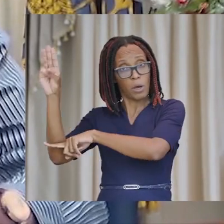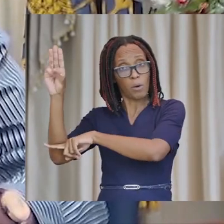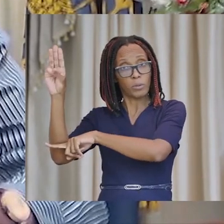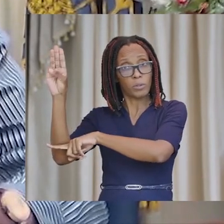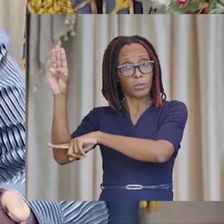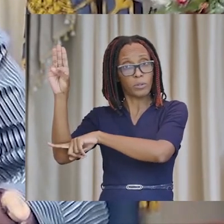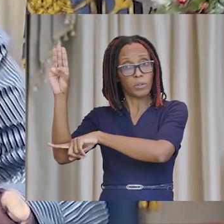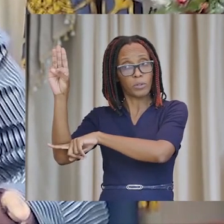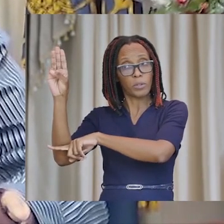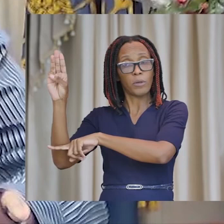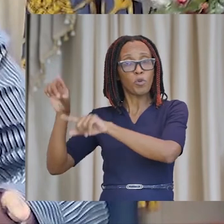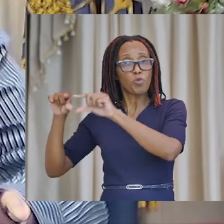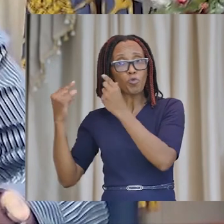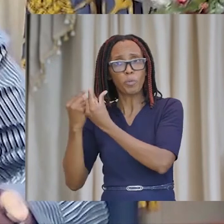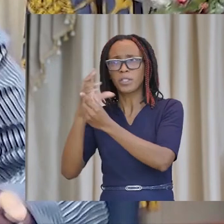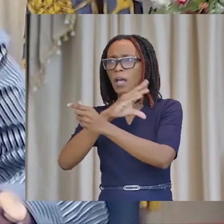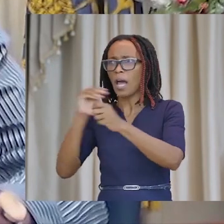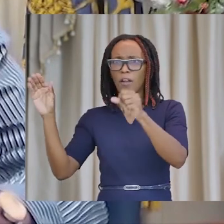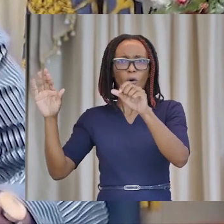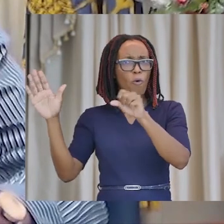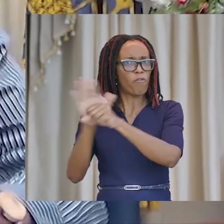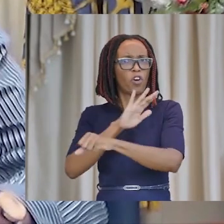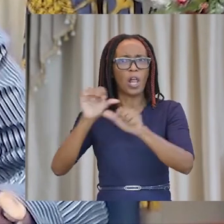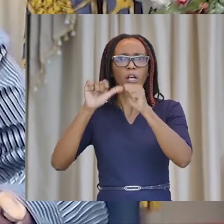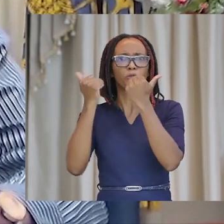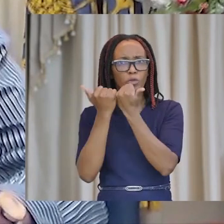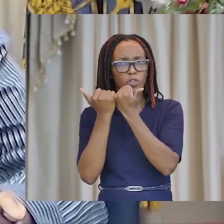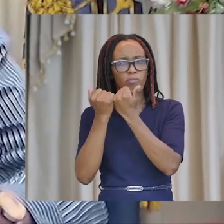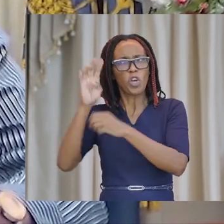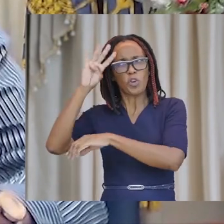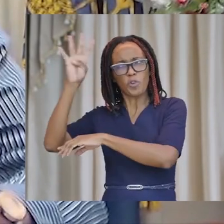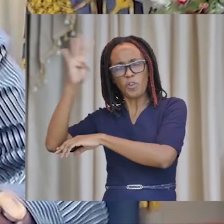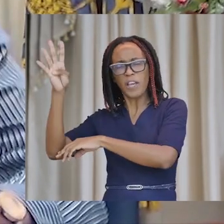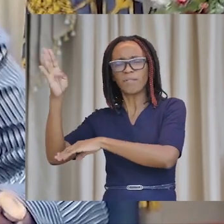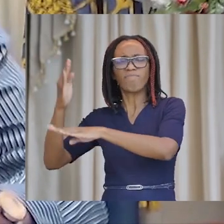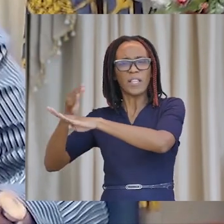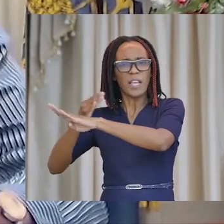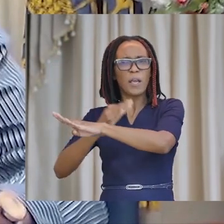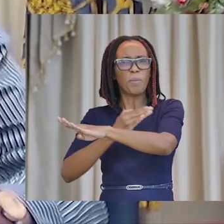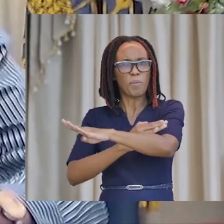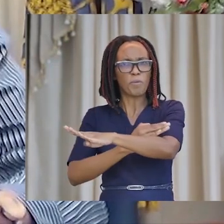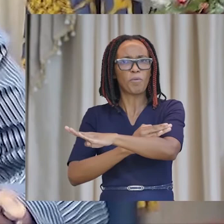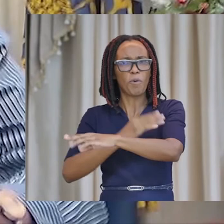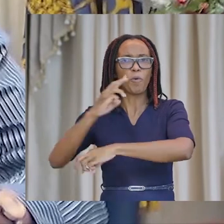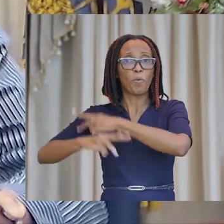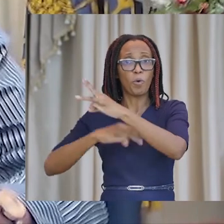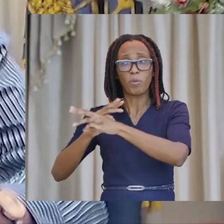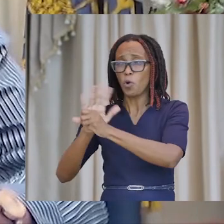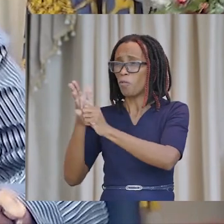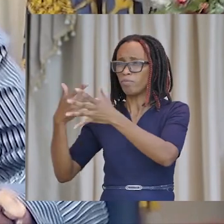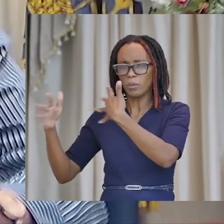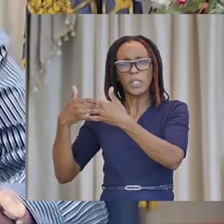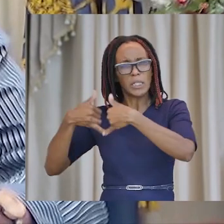in discreet groups, and as a collective, have played their part in creating a better world, even as we are being ravaged by the